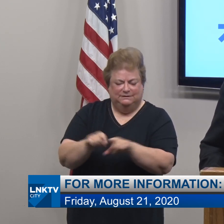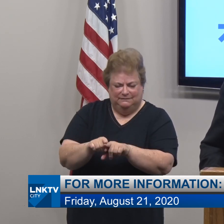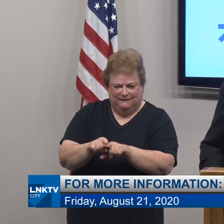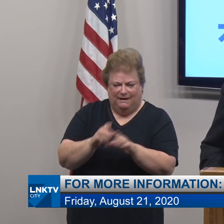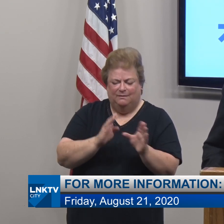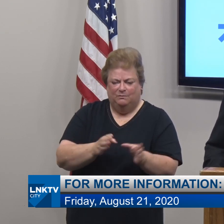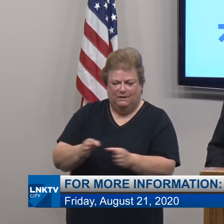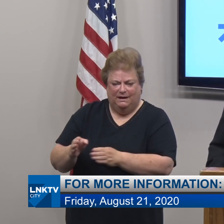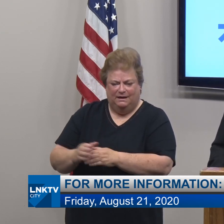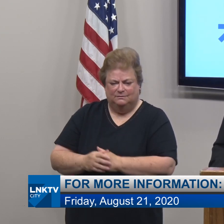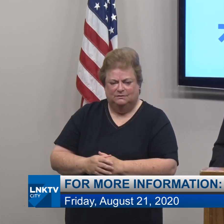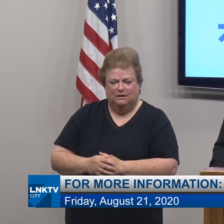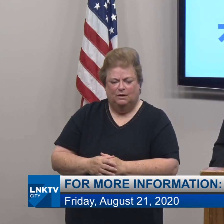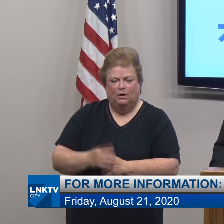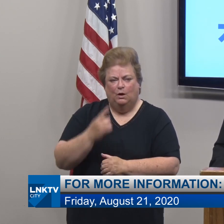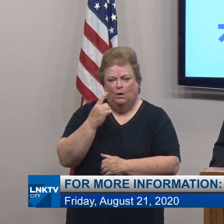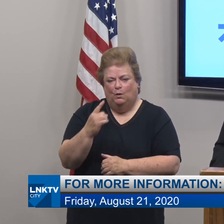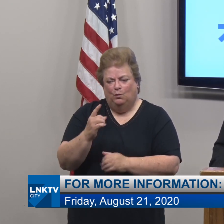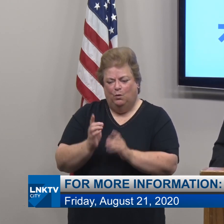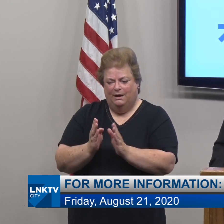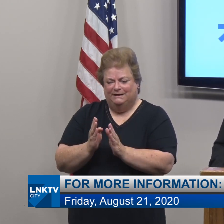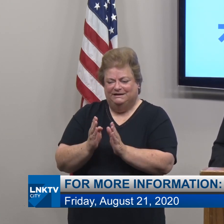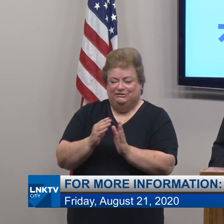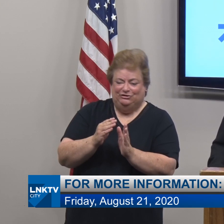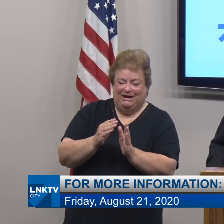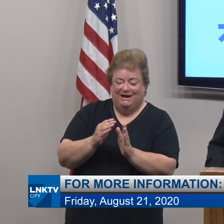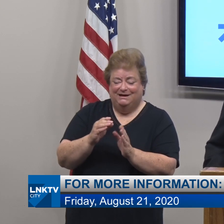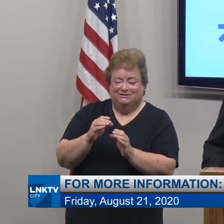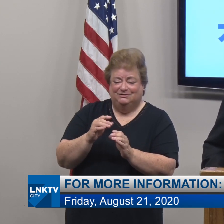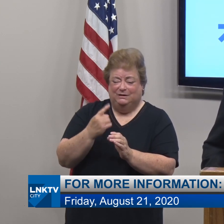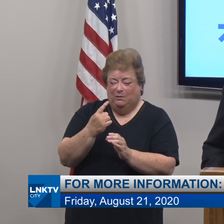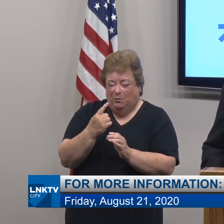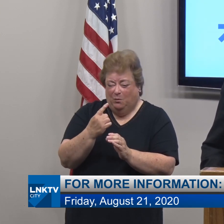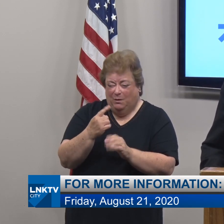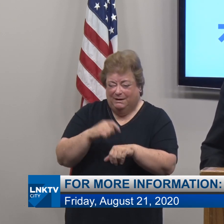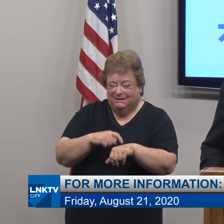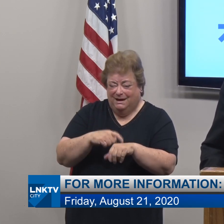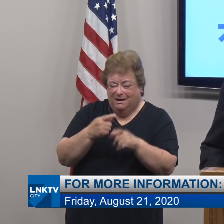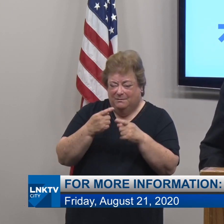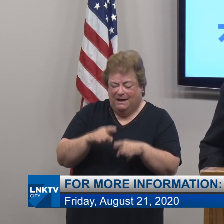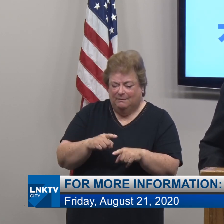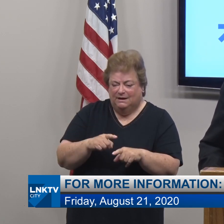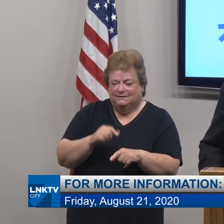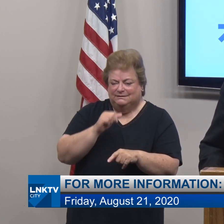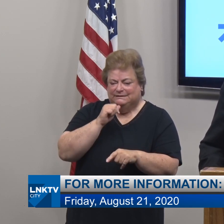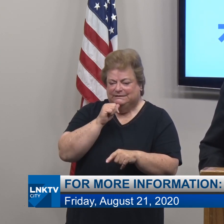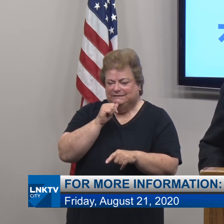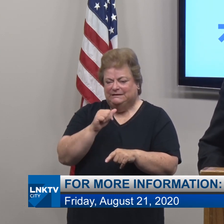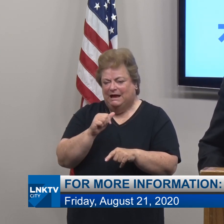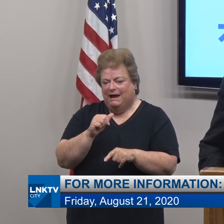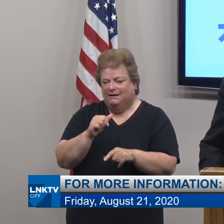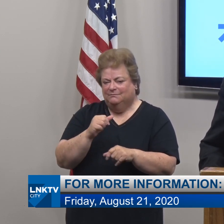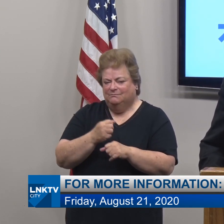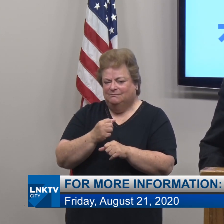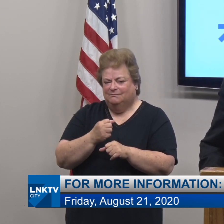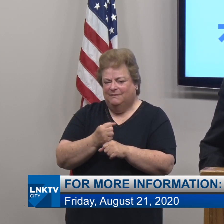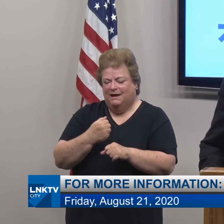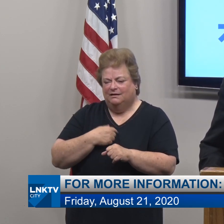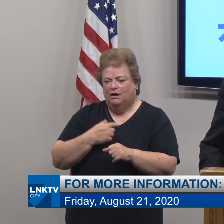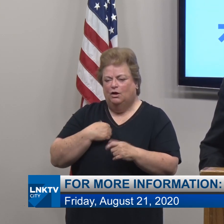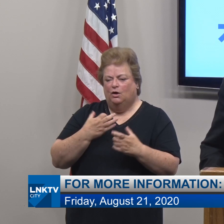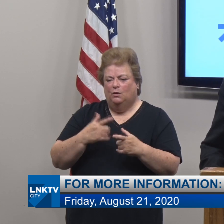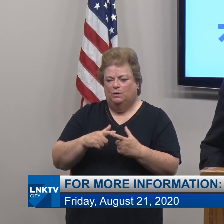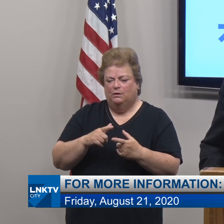One risk dial adjustment in the right direction is not a trend for us, and we don't want to be disruptive